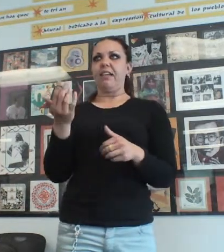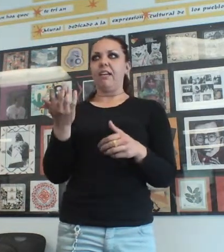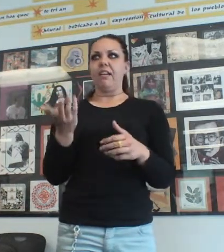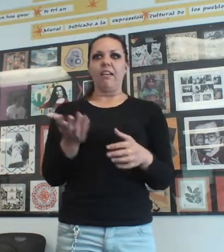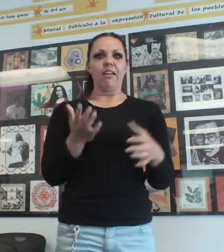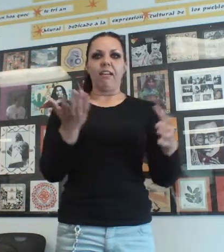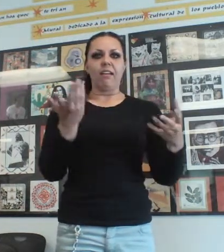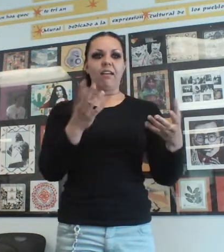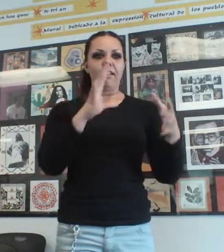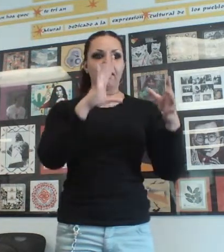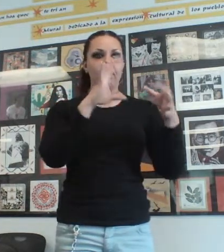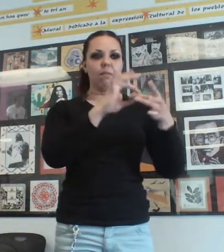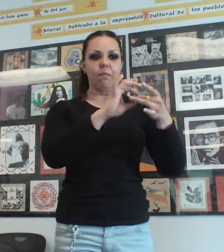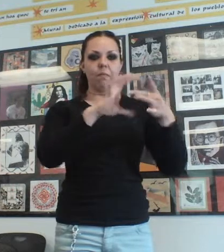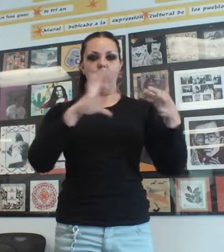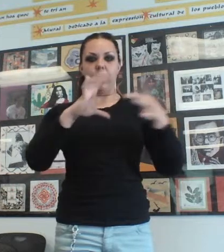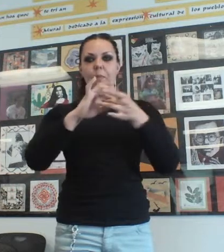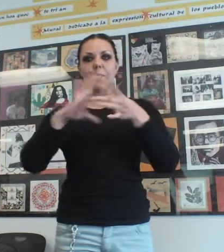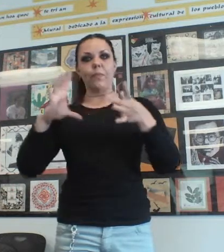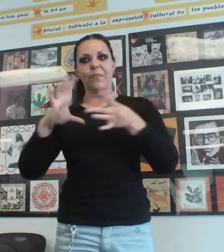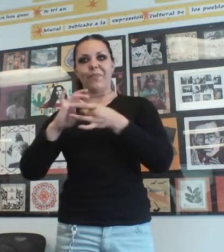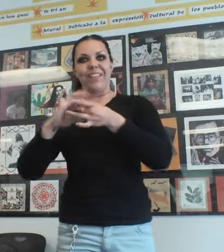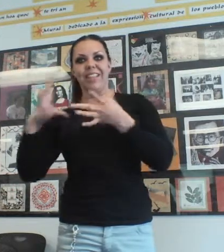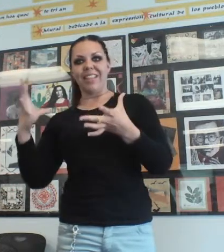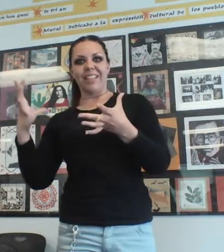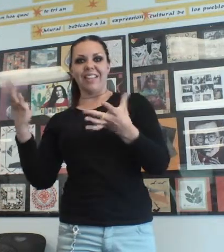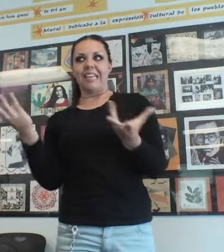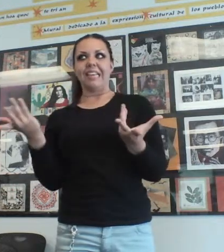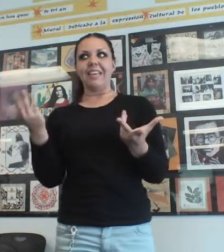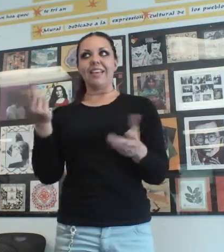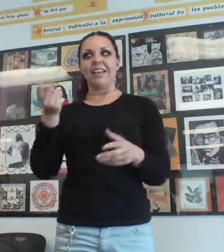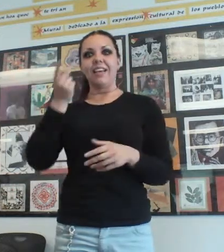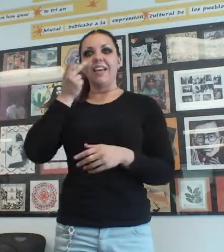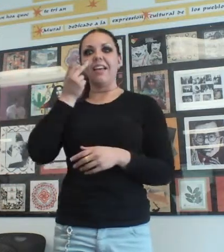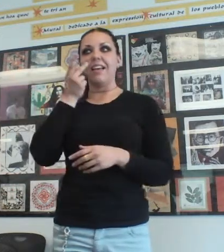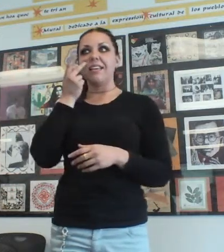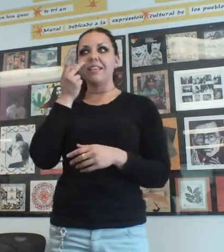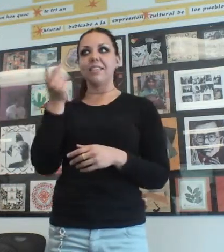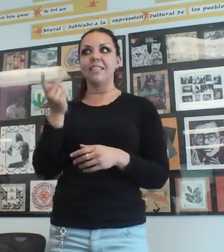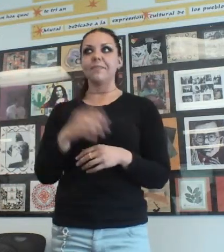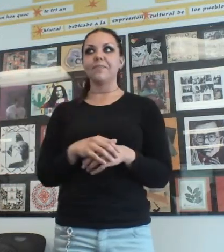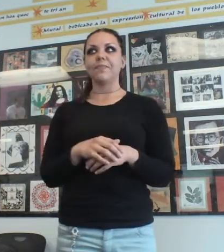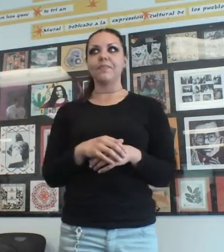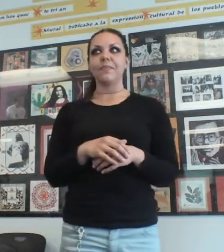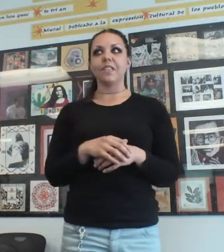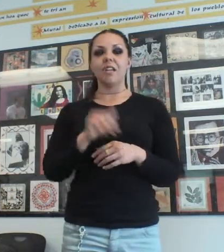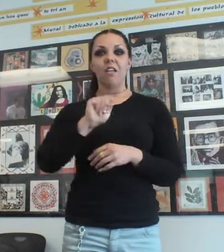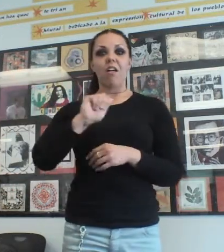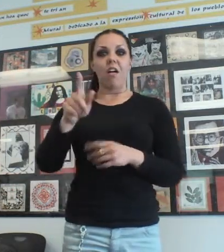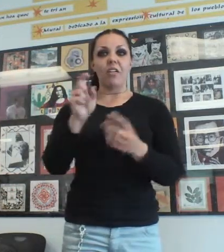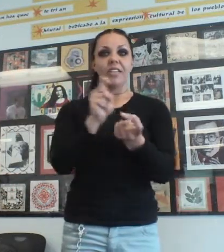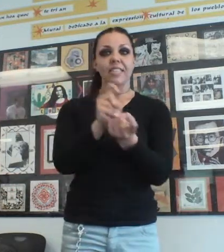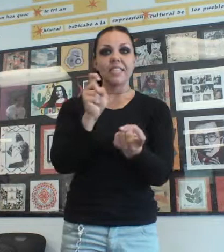here at all. They have no idea. And I'll say, kudos, you got all of those little details. I saw all the details, but I missed the whole main